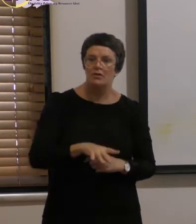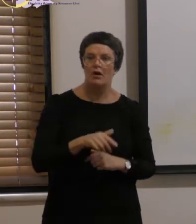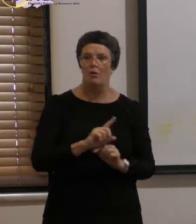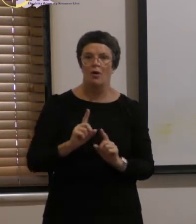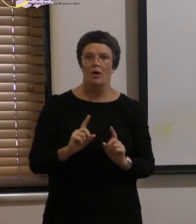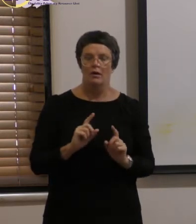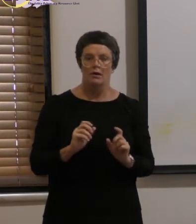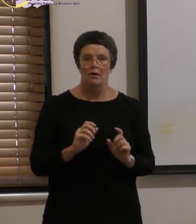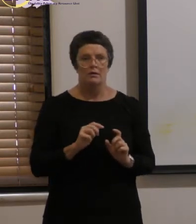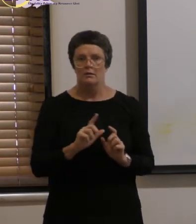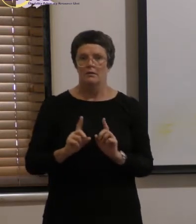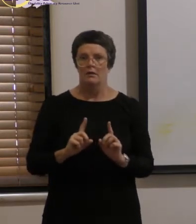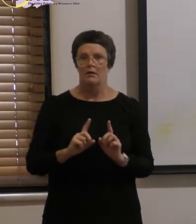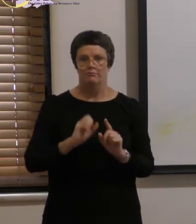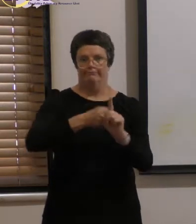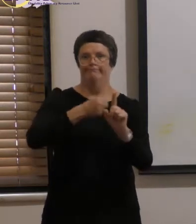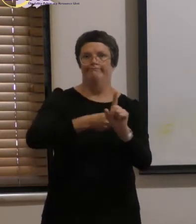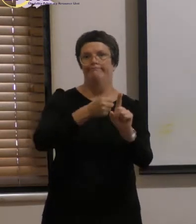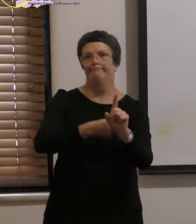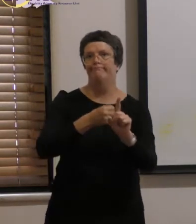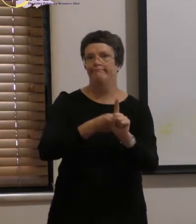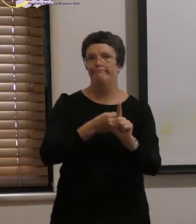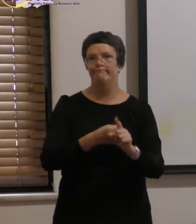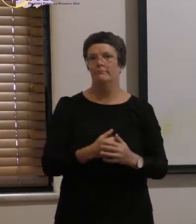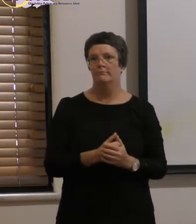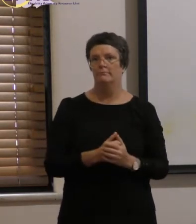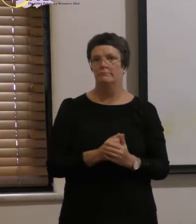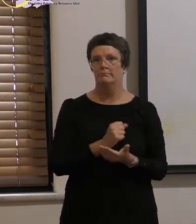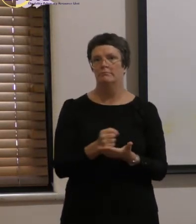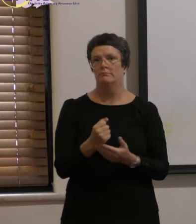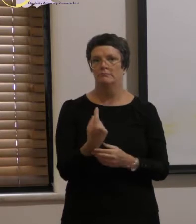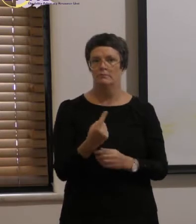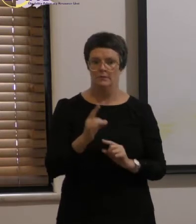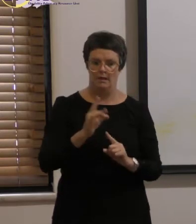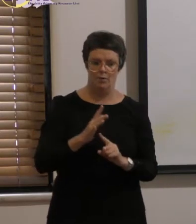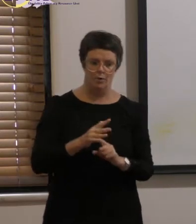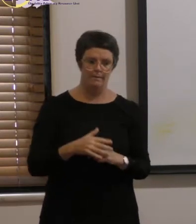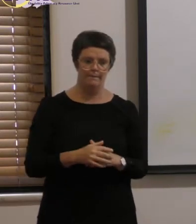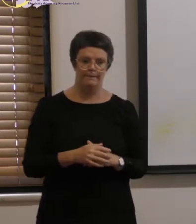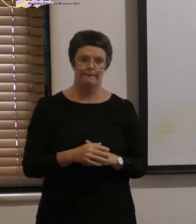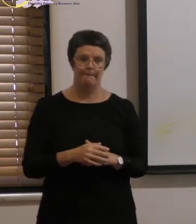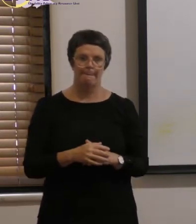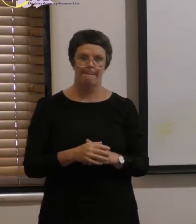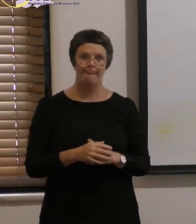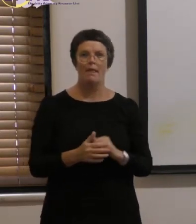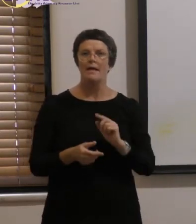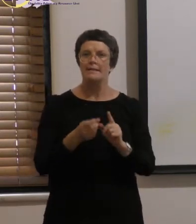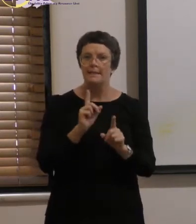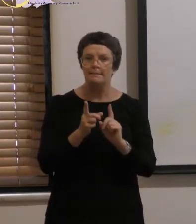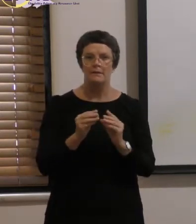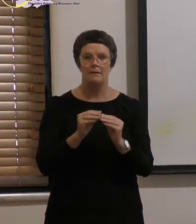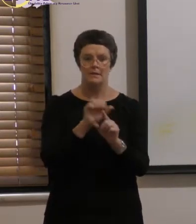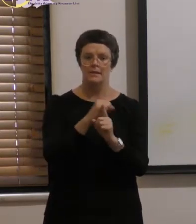are, and had no compromise throughout that experience. And I talk about too the stars aligning, and it is the stars aligning,